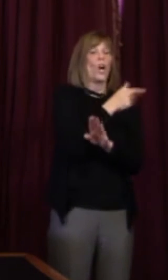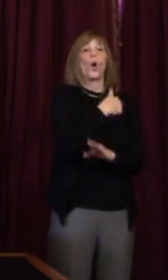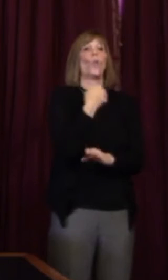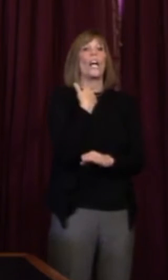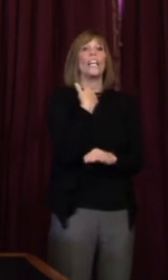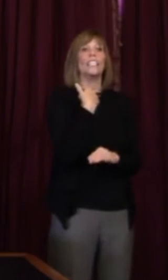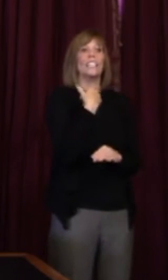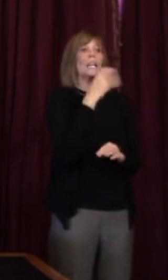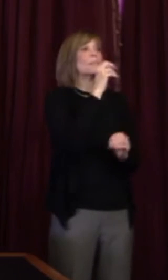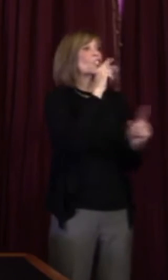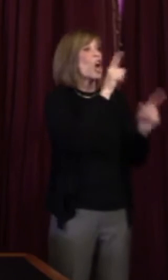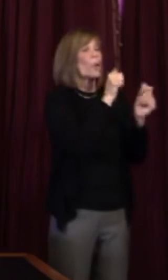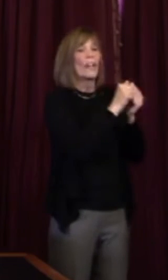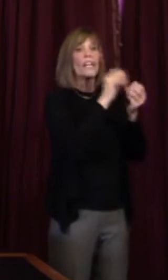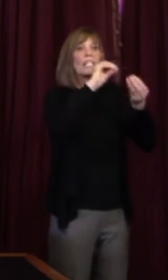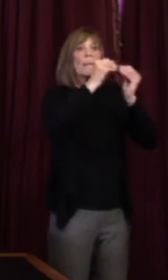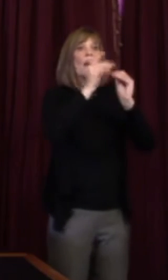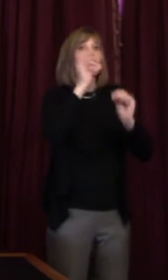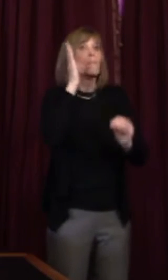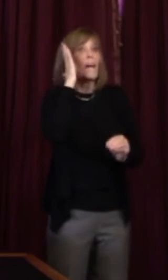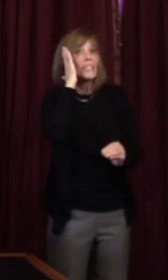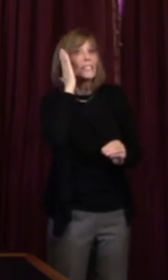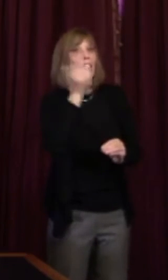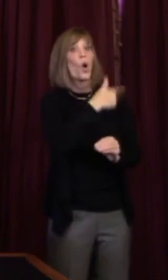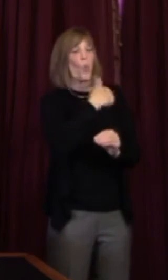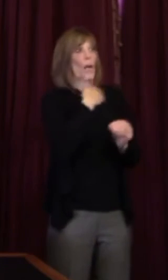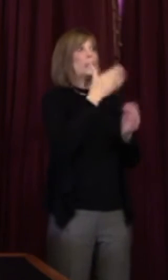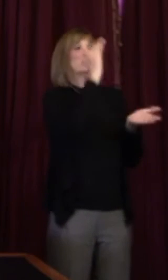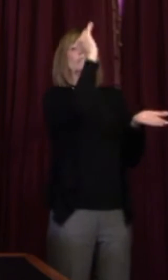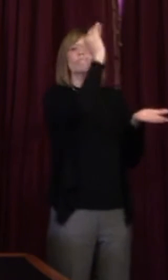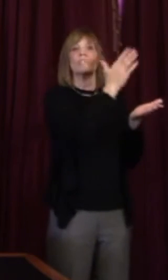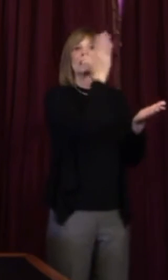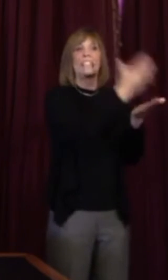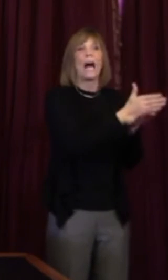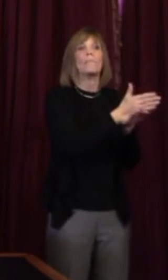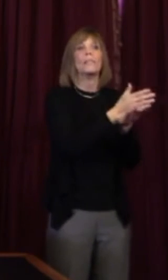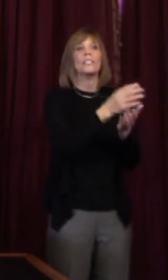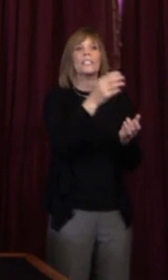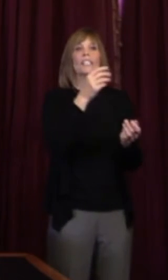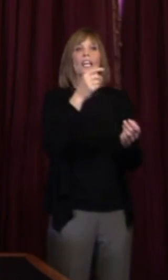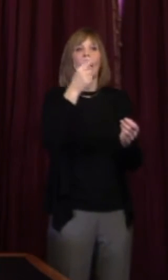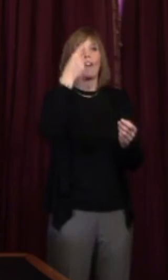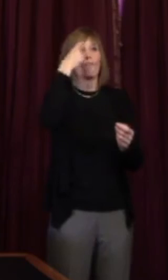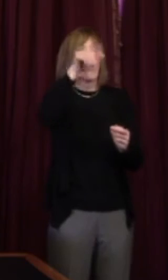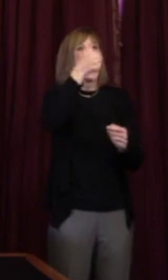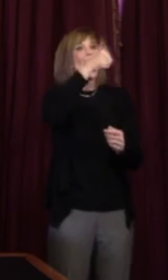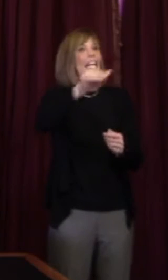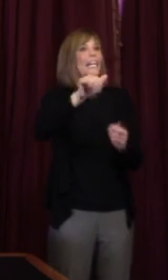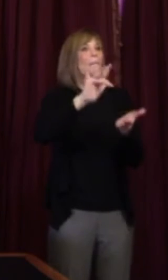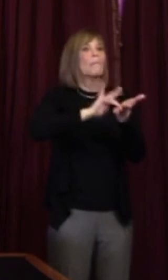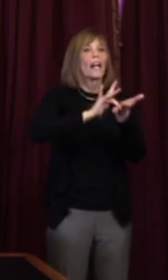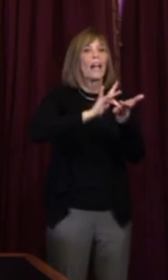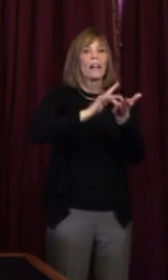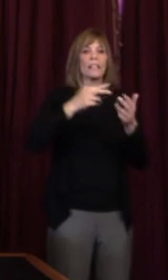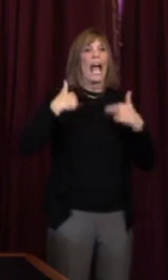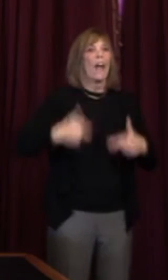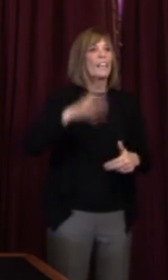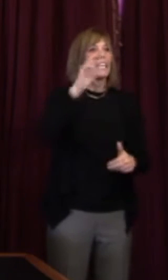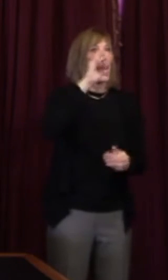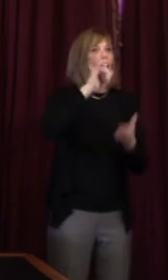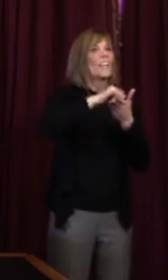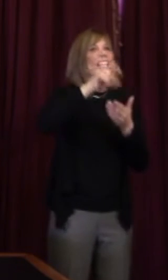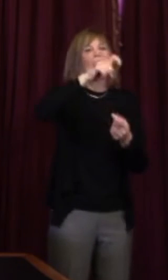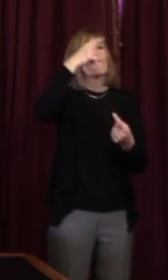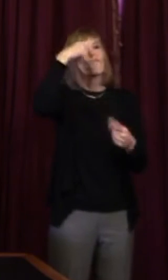them hold a certain number of beds and eliminated elective procedures. As I talked to the CEO of Genesis, as I talked to the CEO of our different